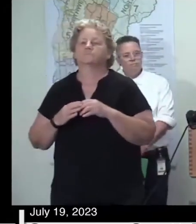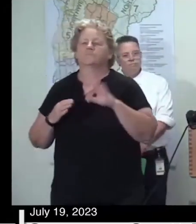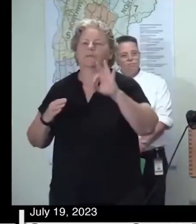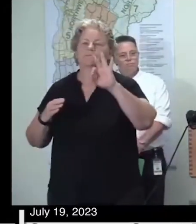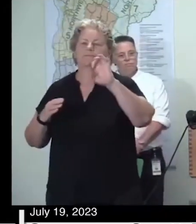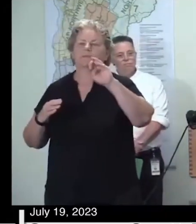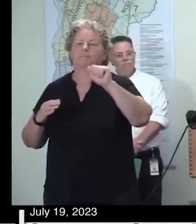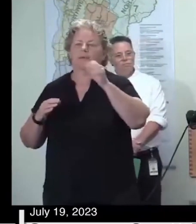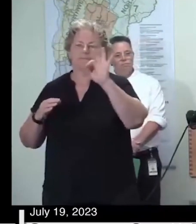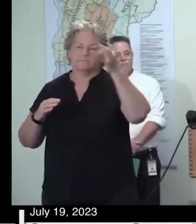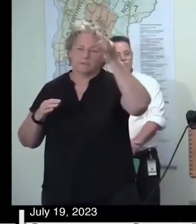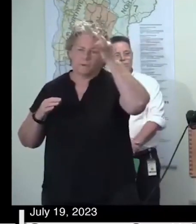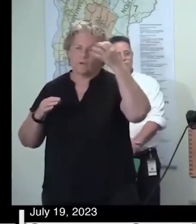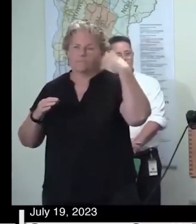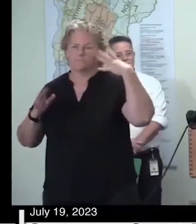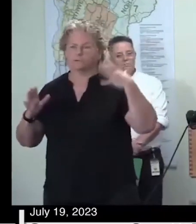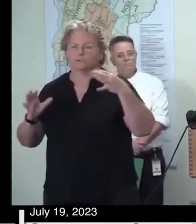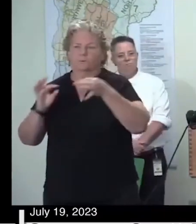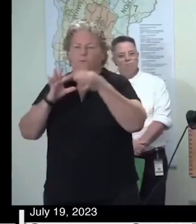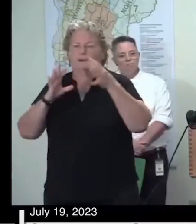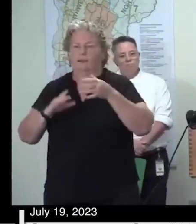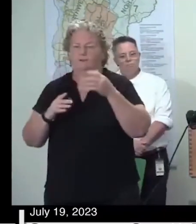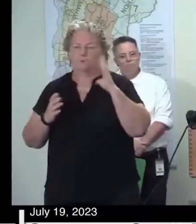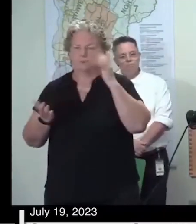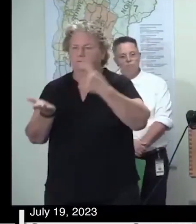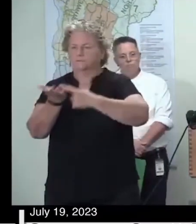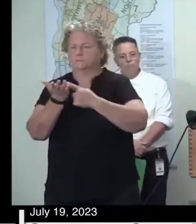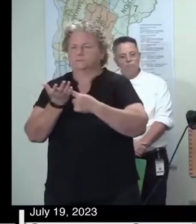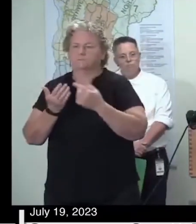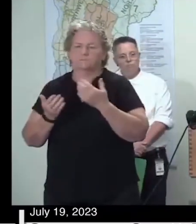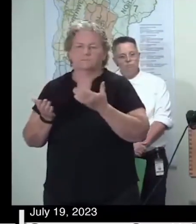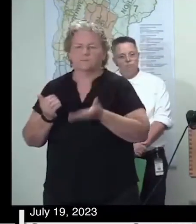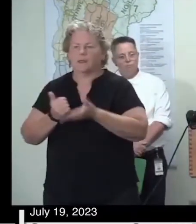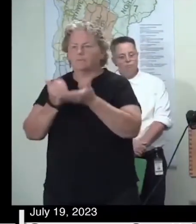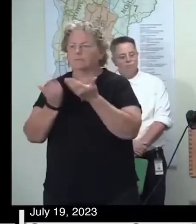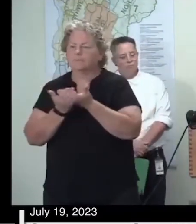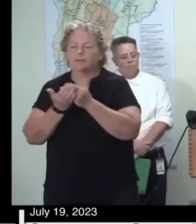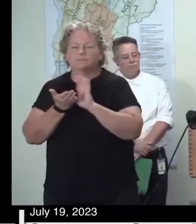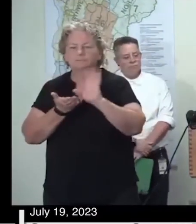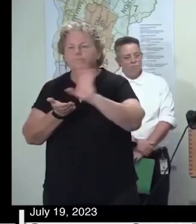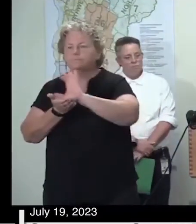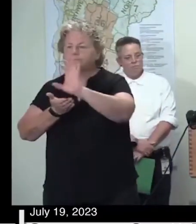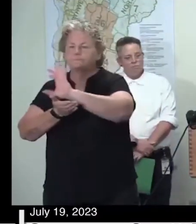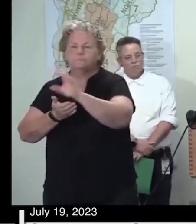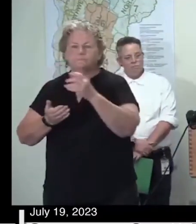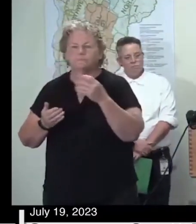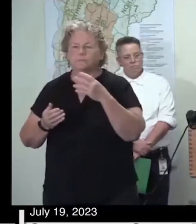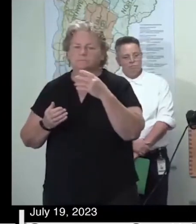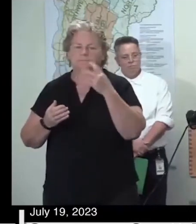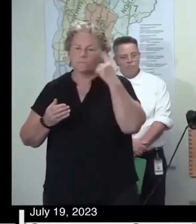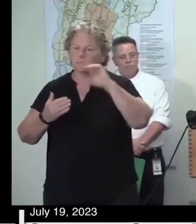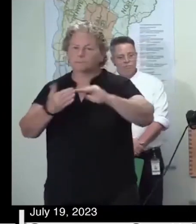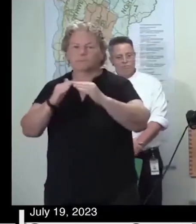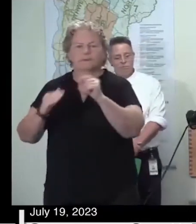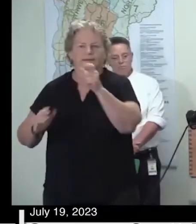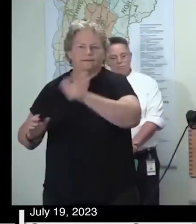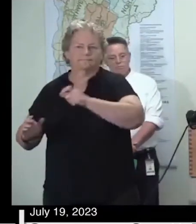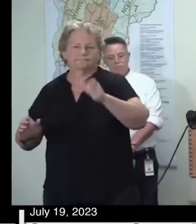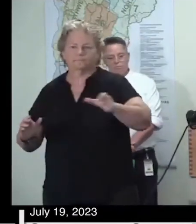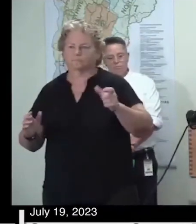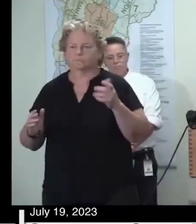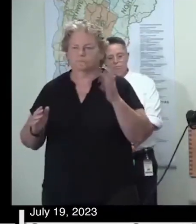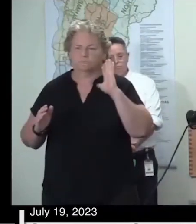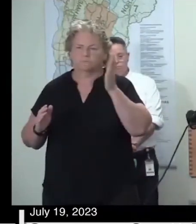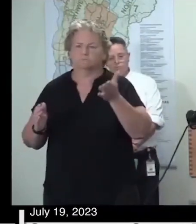doing and the financial help available for communities and individuals. But I think it's important to